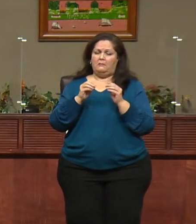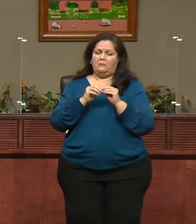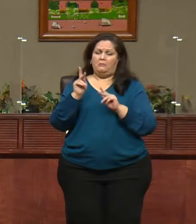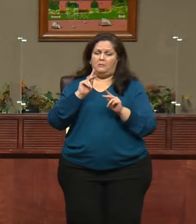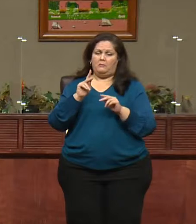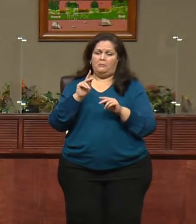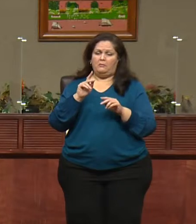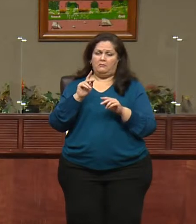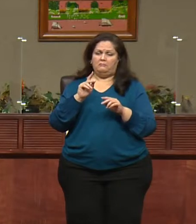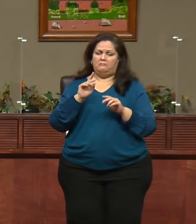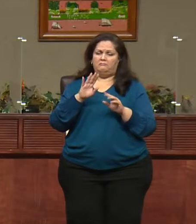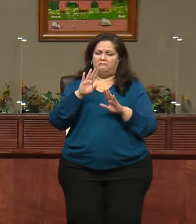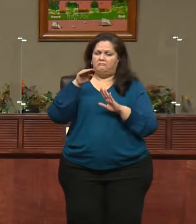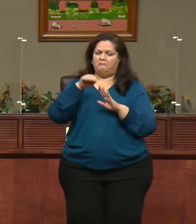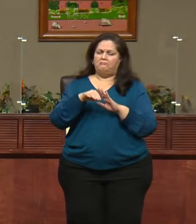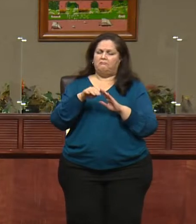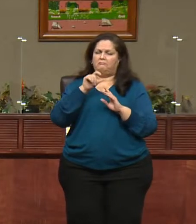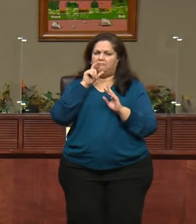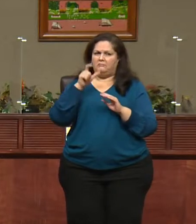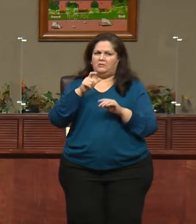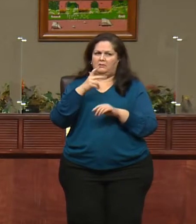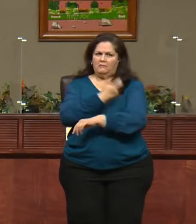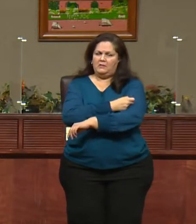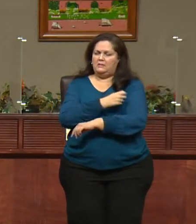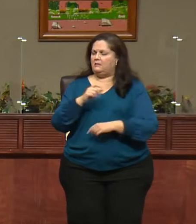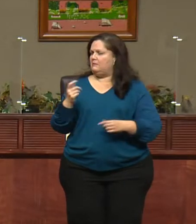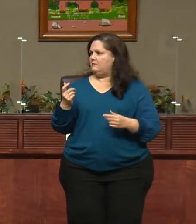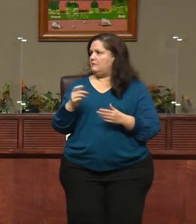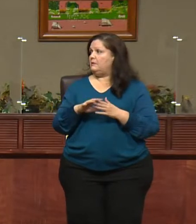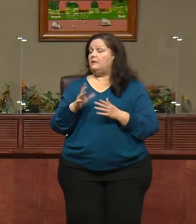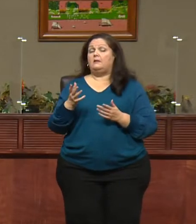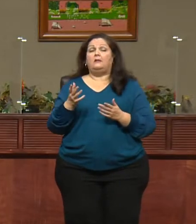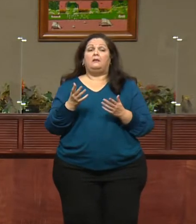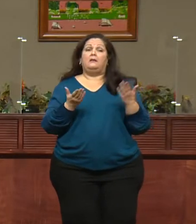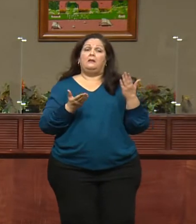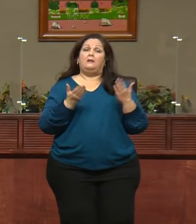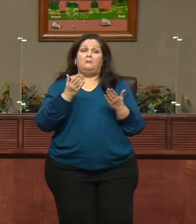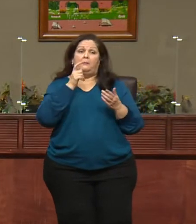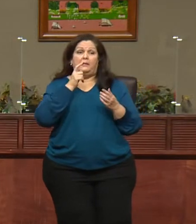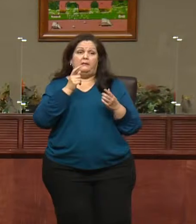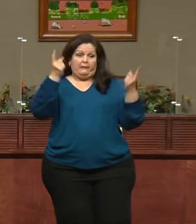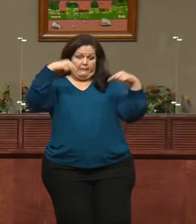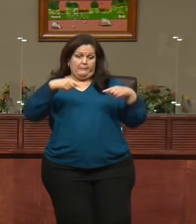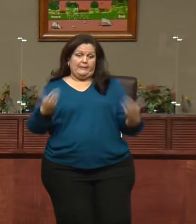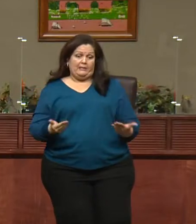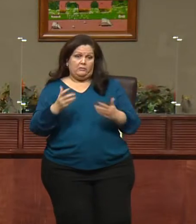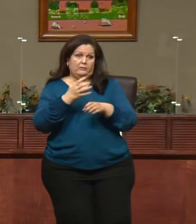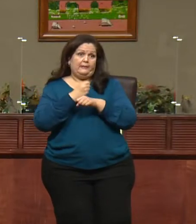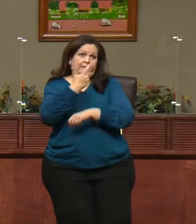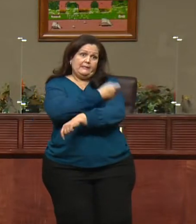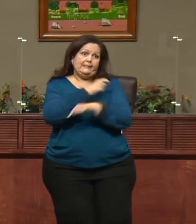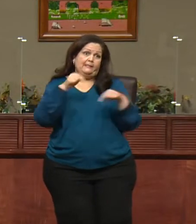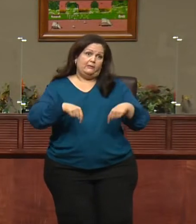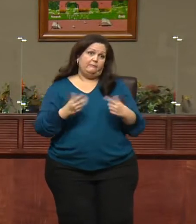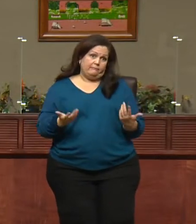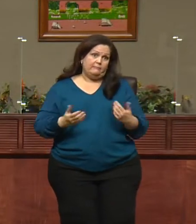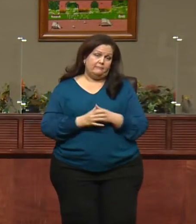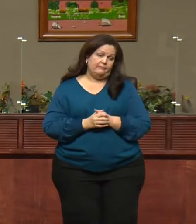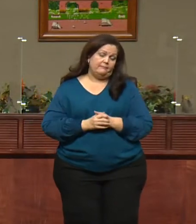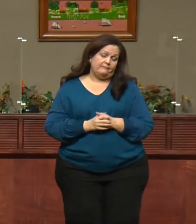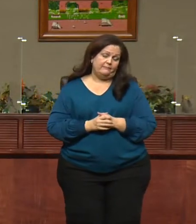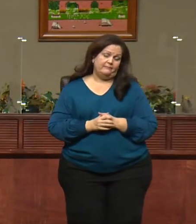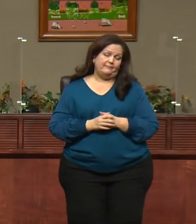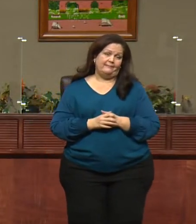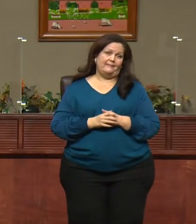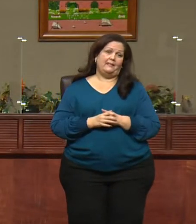willing to take the vaccine? What would that be? So it could be because they are coming here to get vaccinated from other